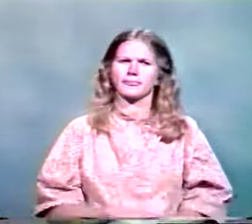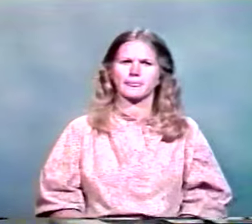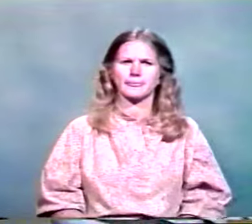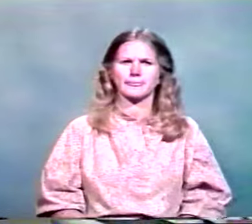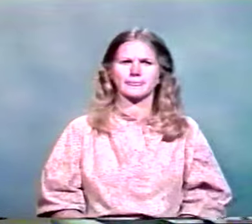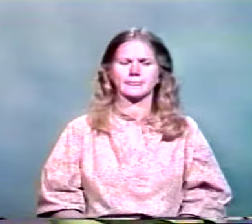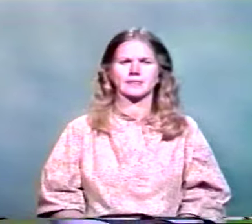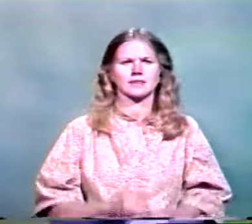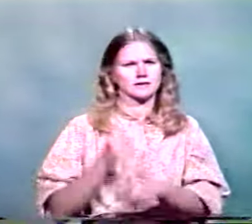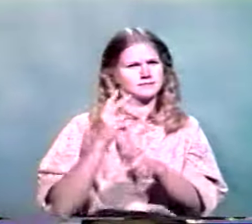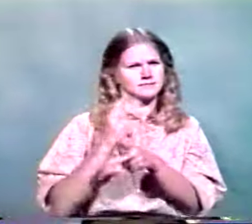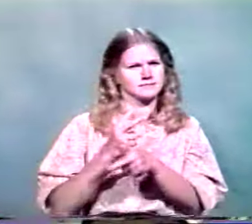Careful.